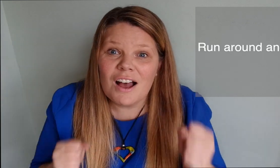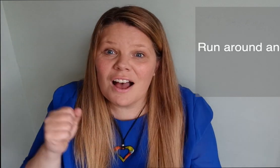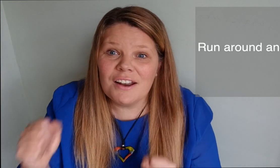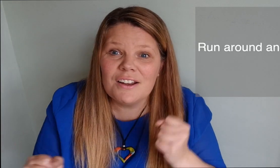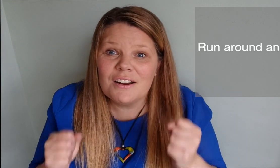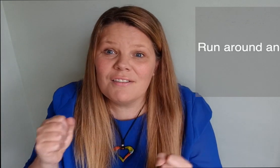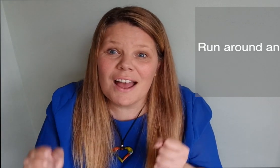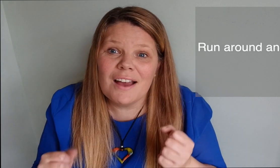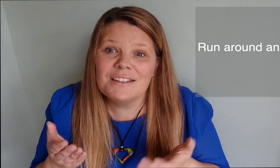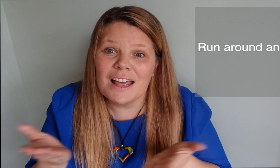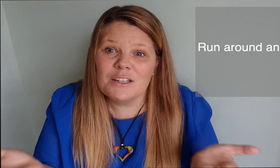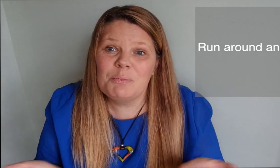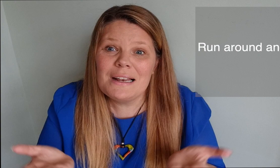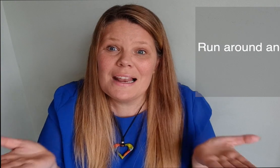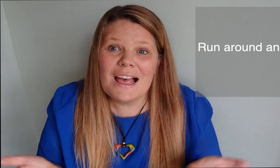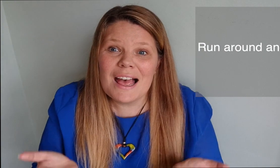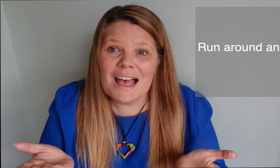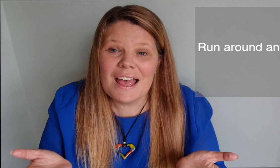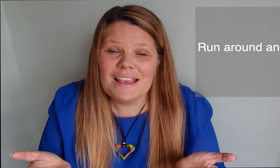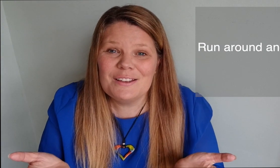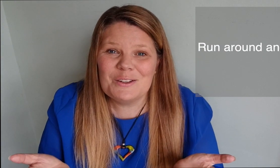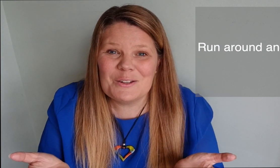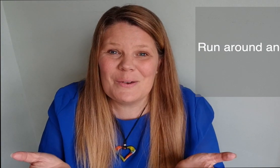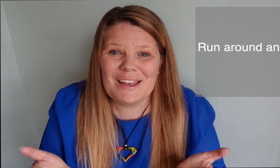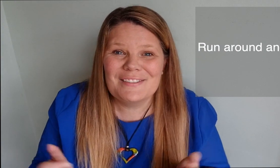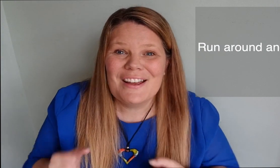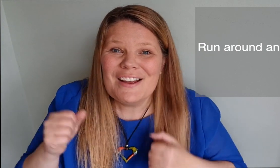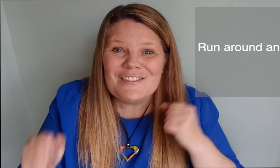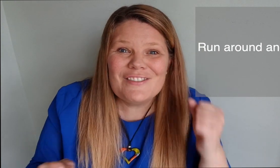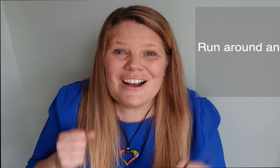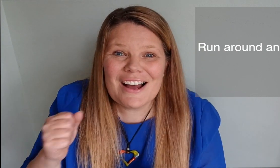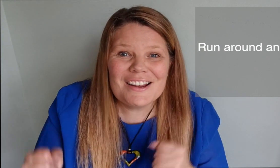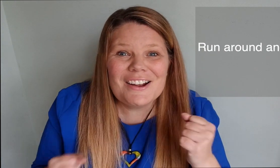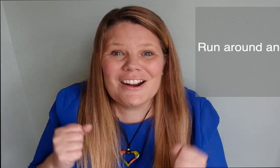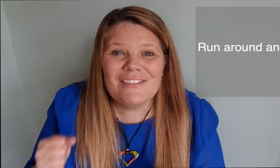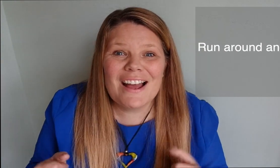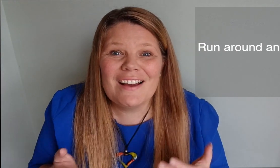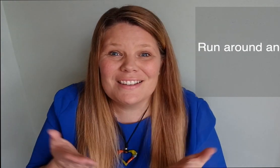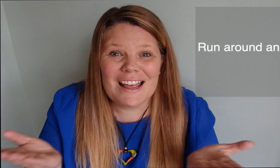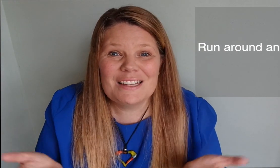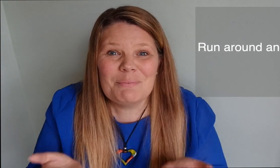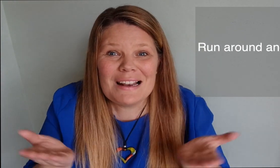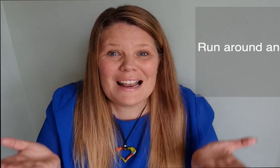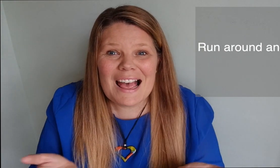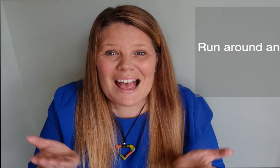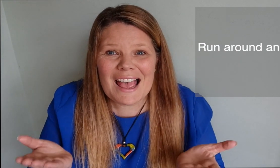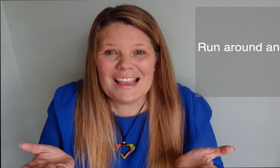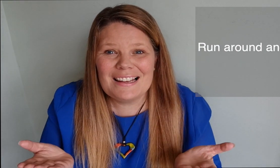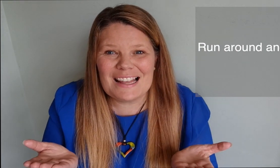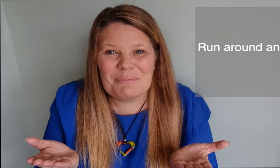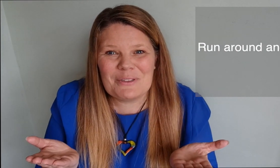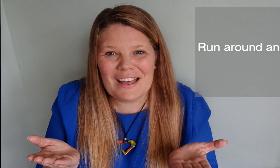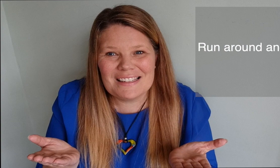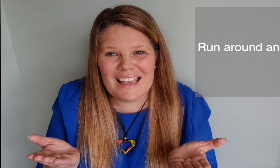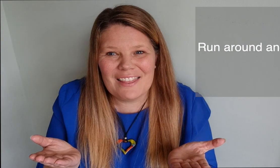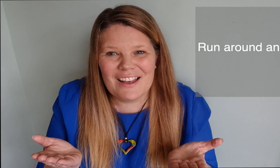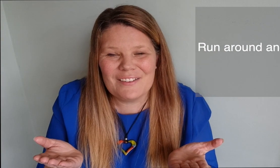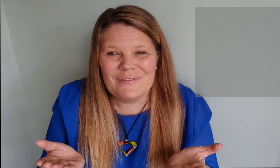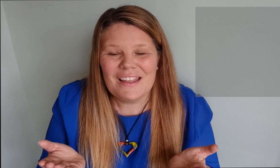Run around and play. You do it. Run around and play. Let's put that together. I'll